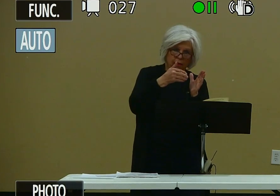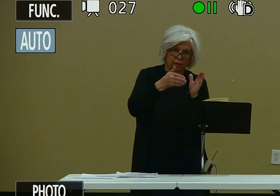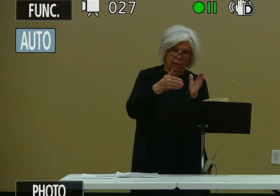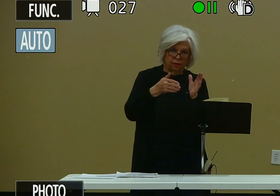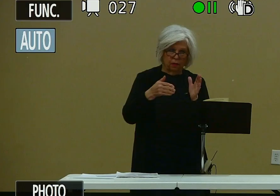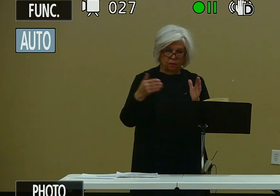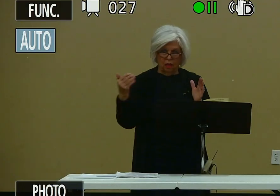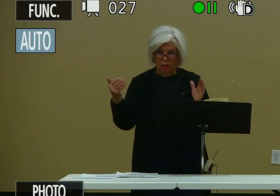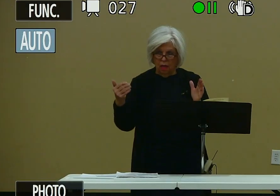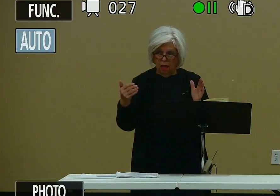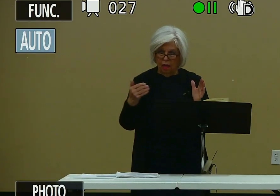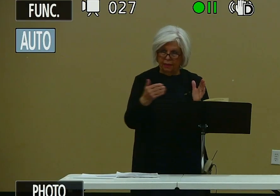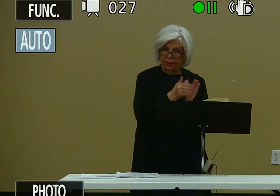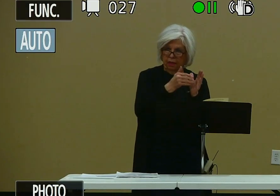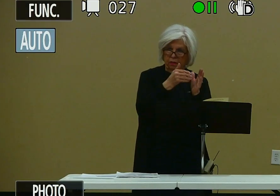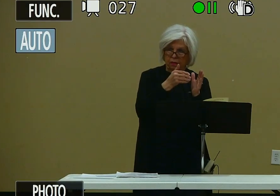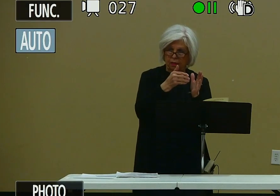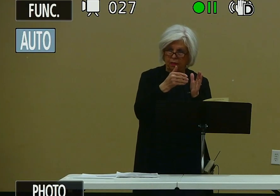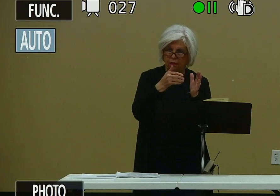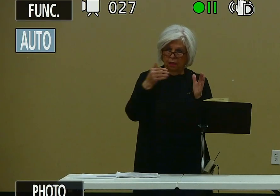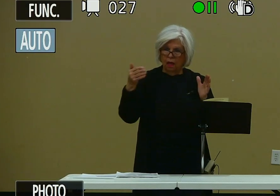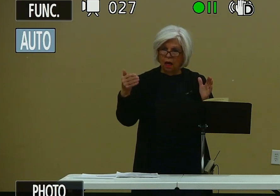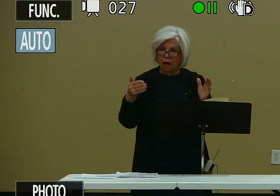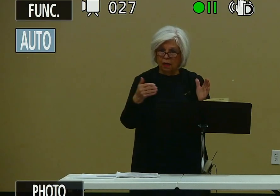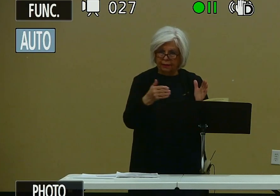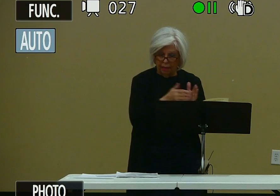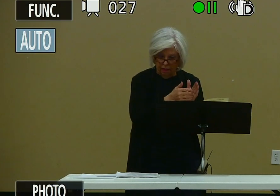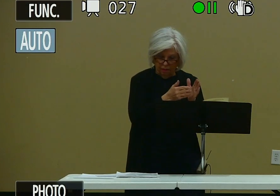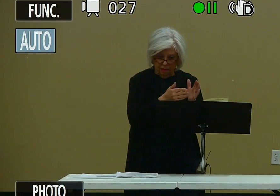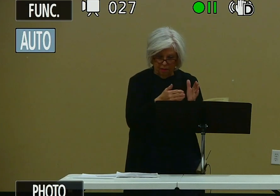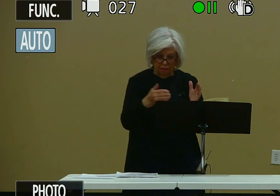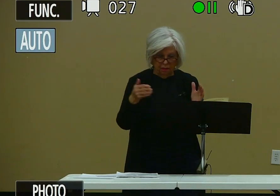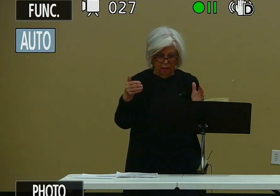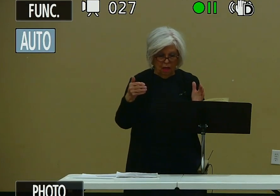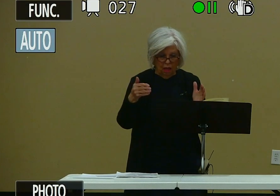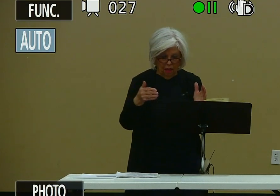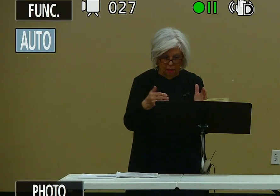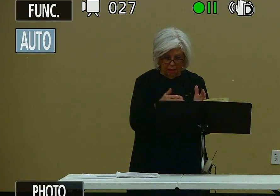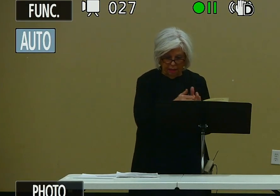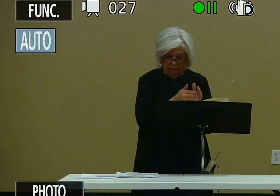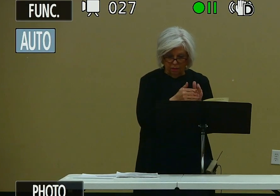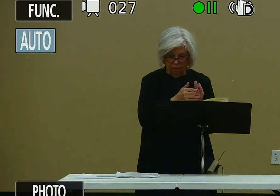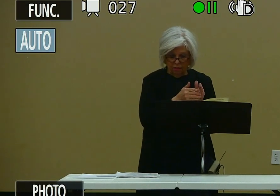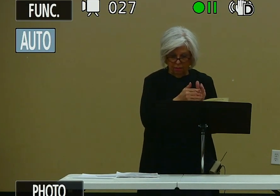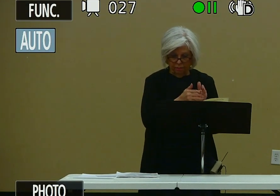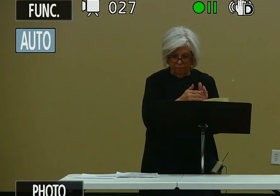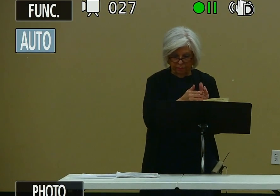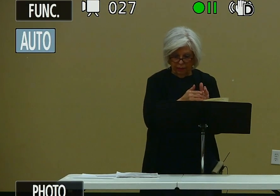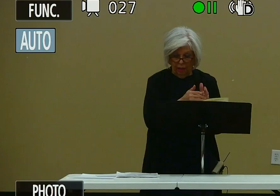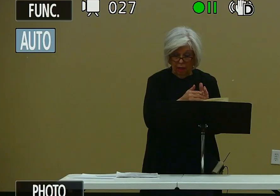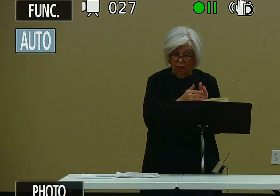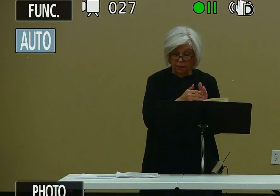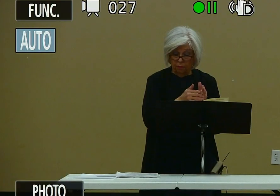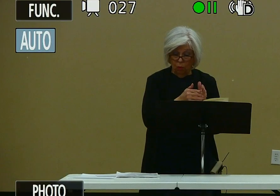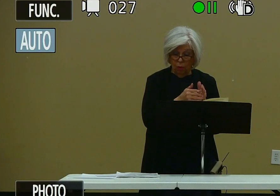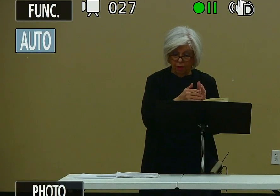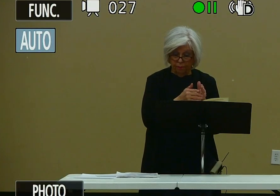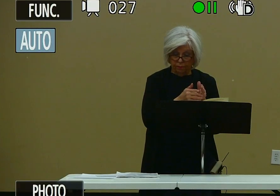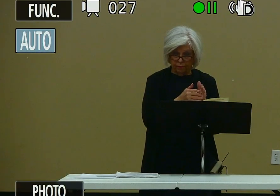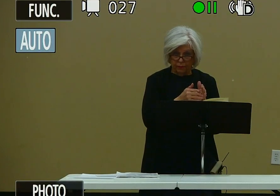Like this. Against. Against. Against. And then more, now